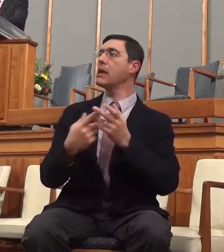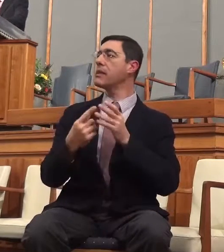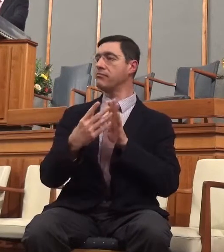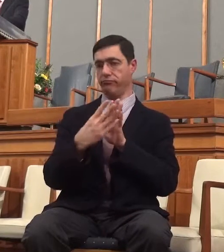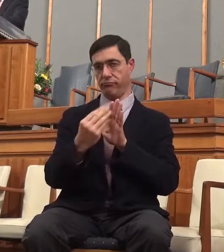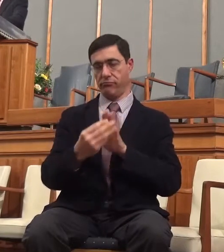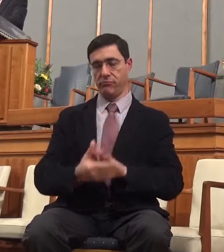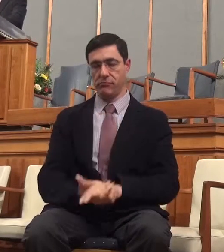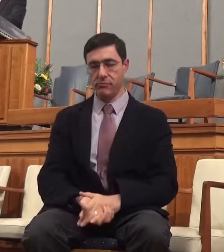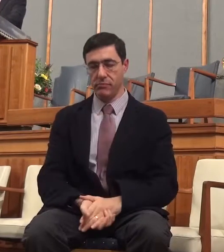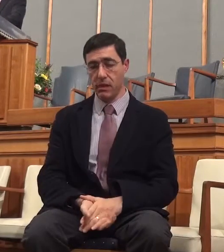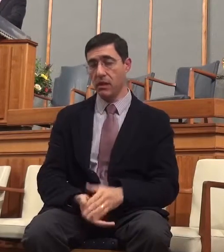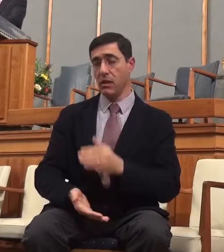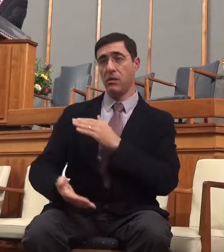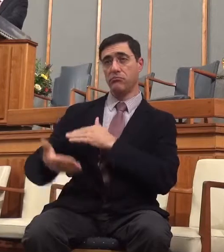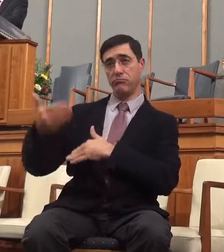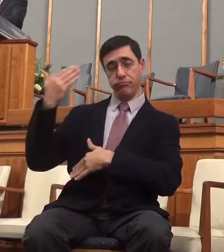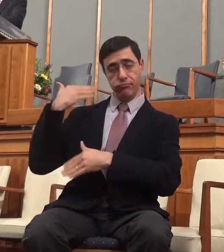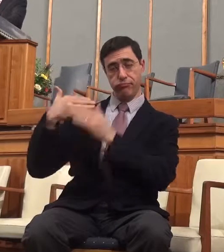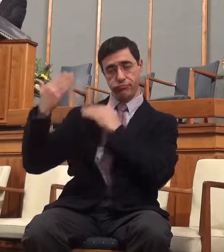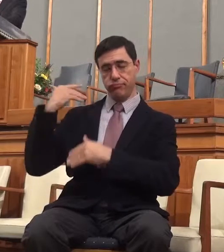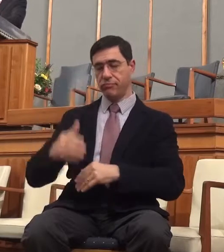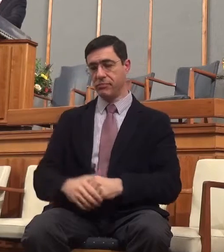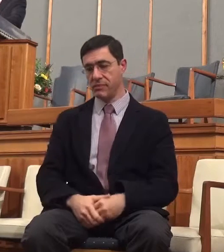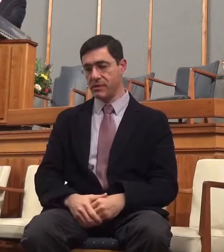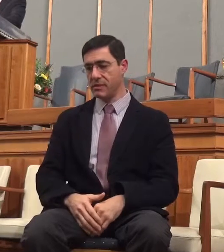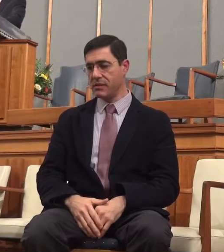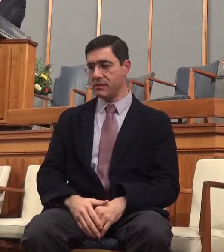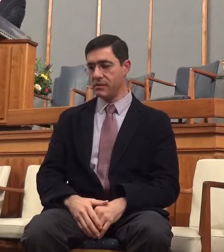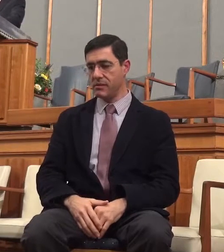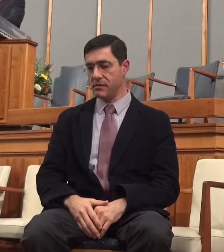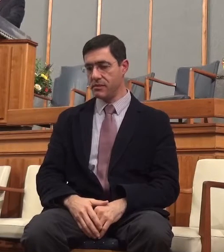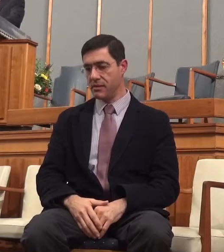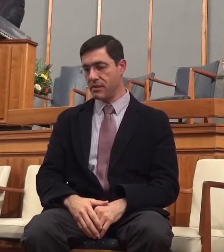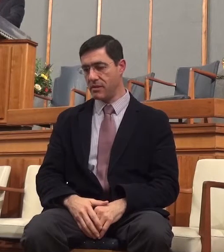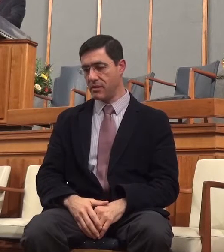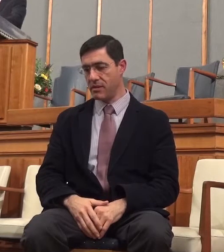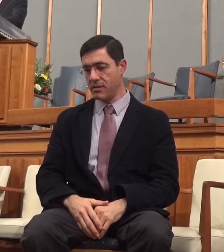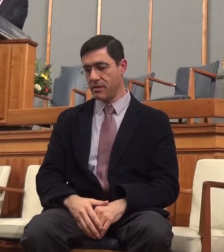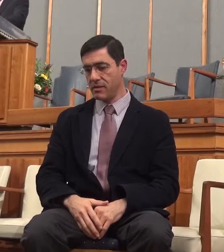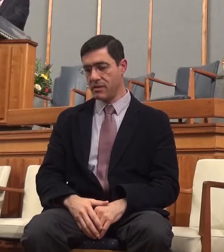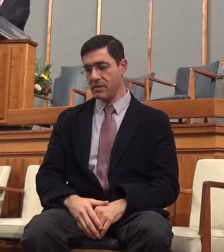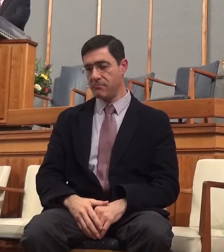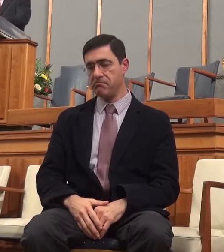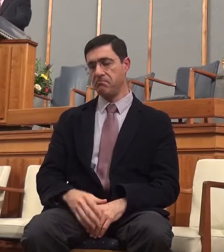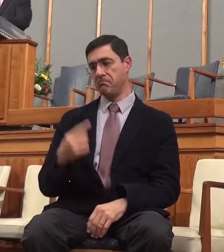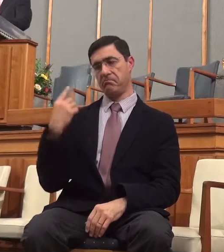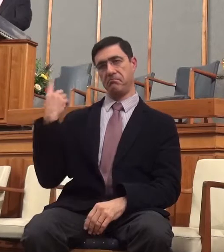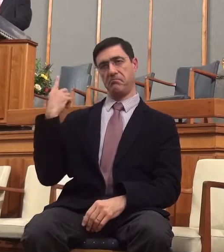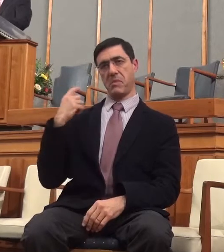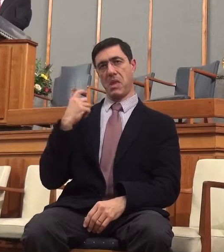when I was a national serviceman, I think it was about 59 or 60, there was one occasion when I happened to be